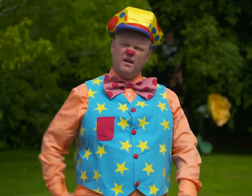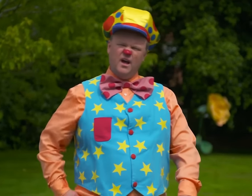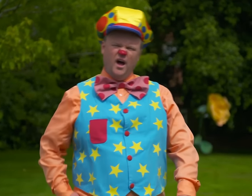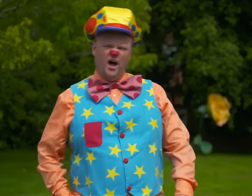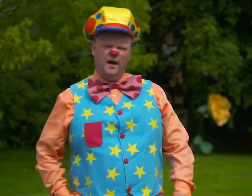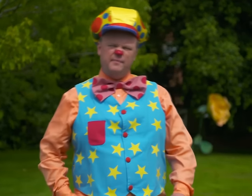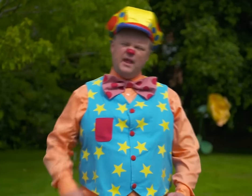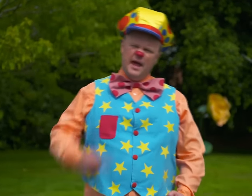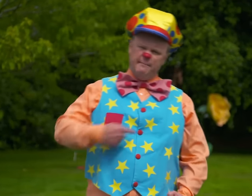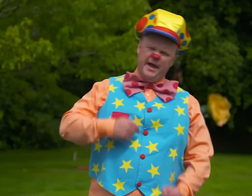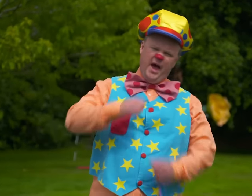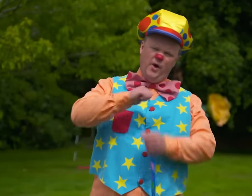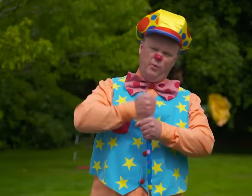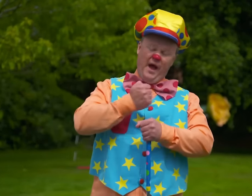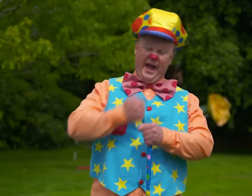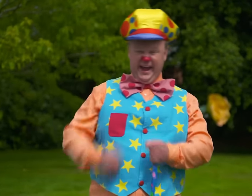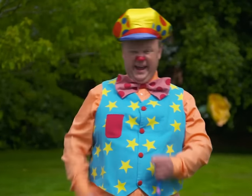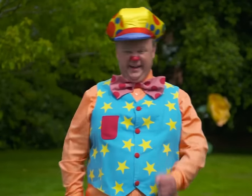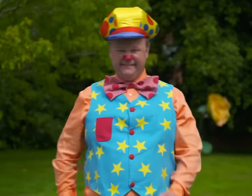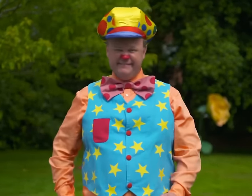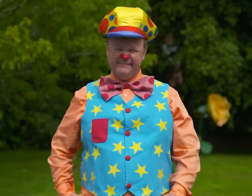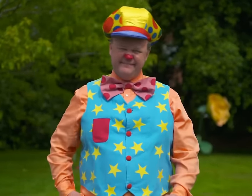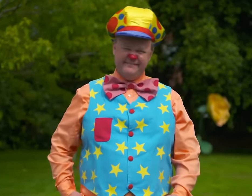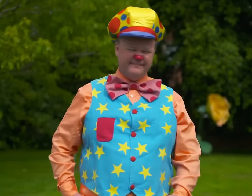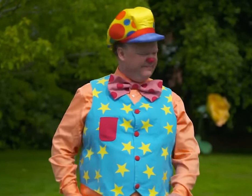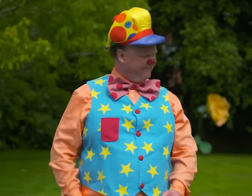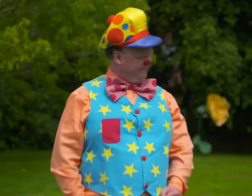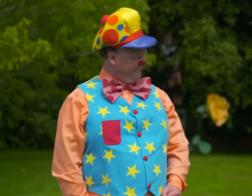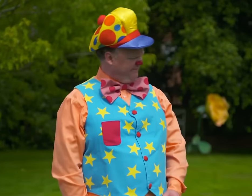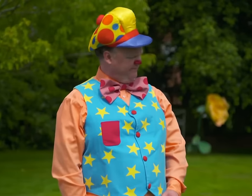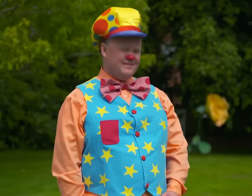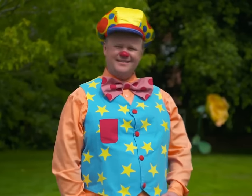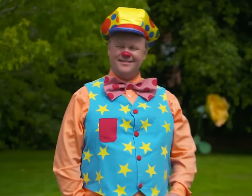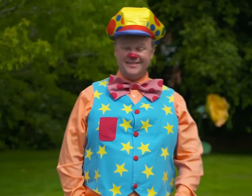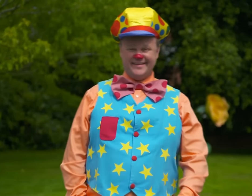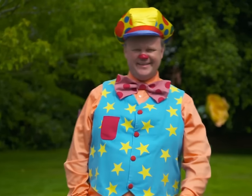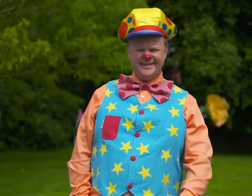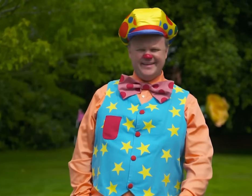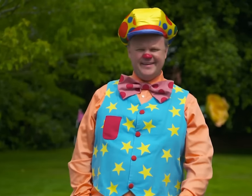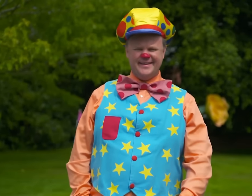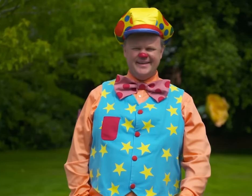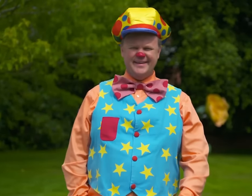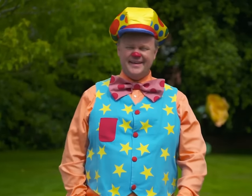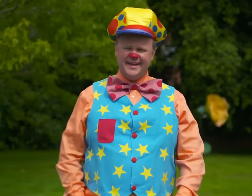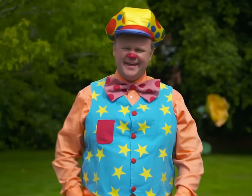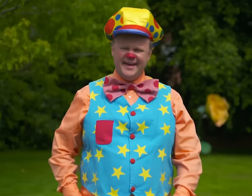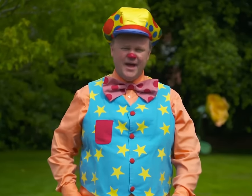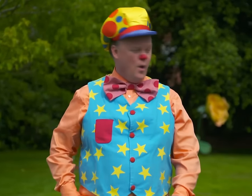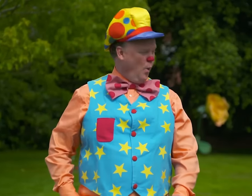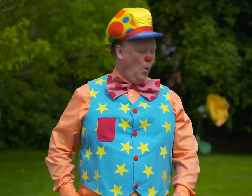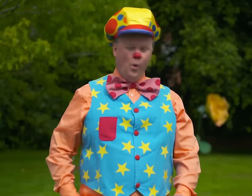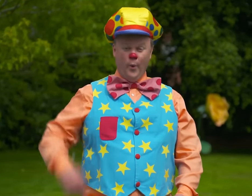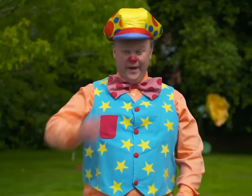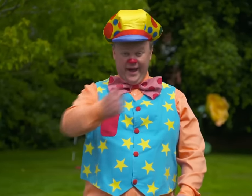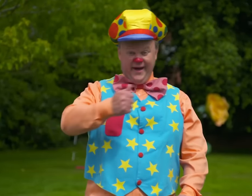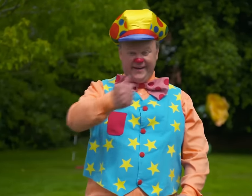Tumble. My own way? Just do what comes naturally and see what happens. Ooh,